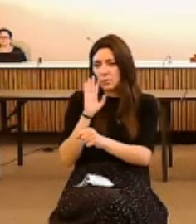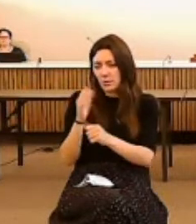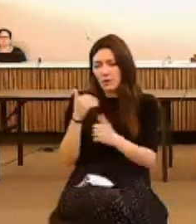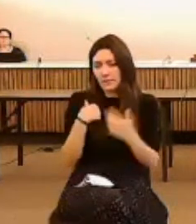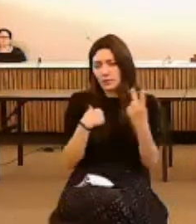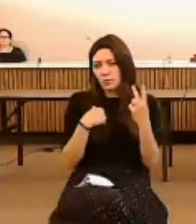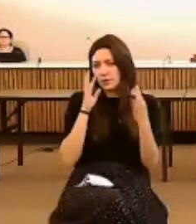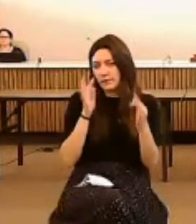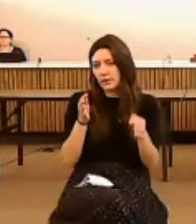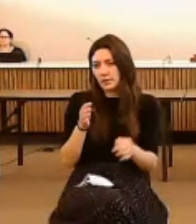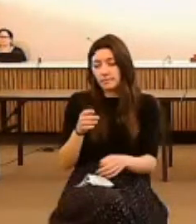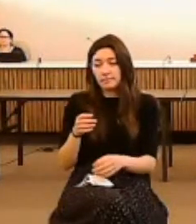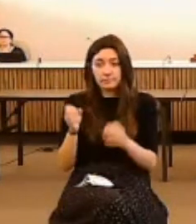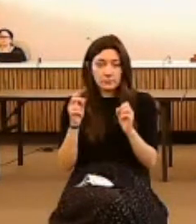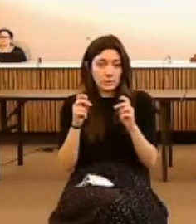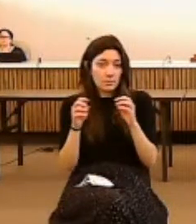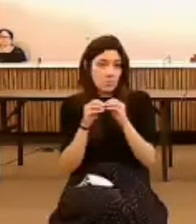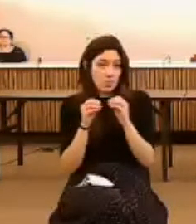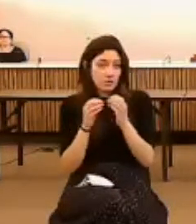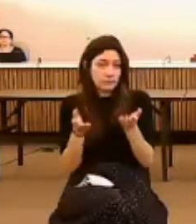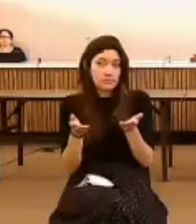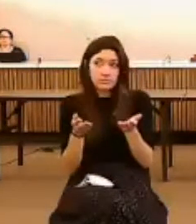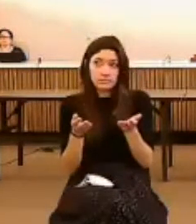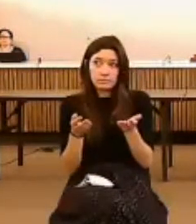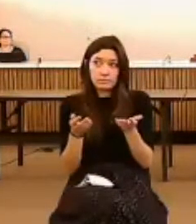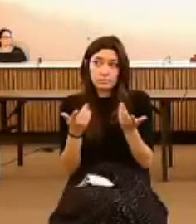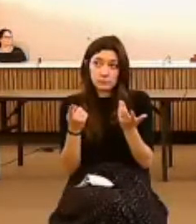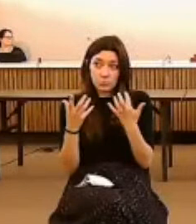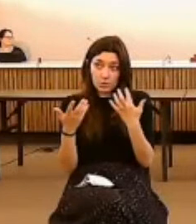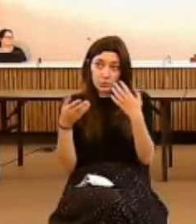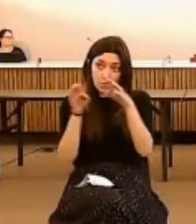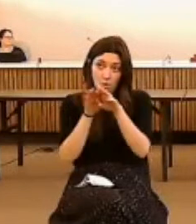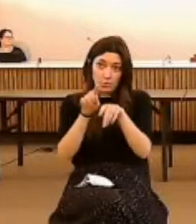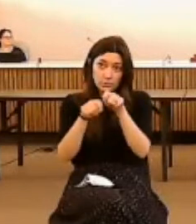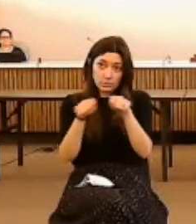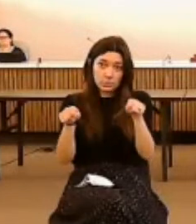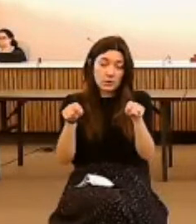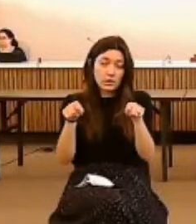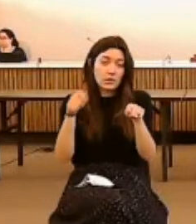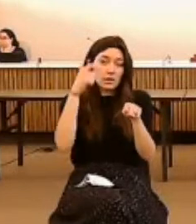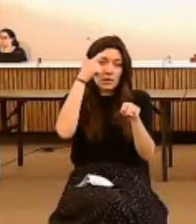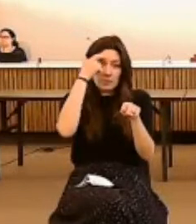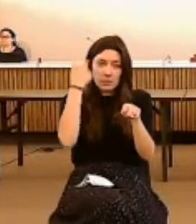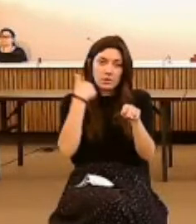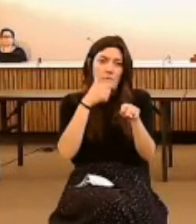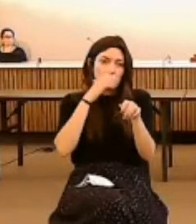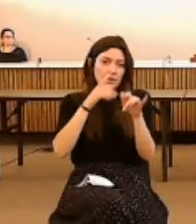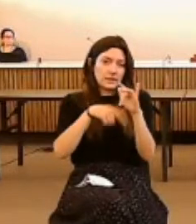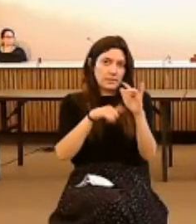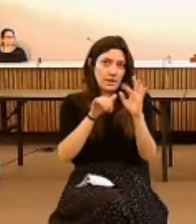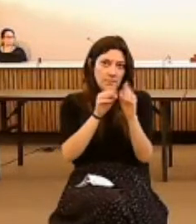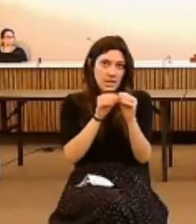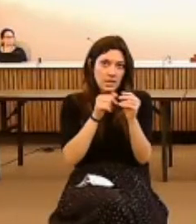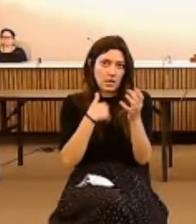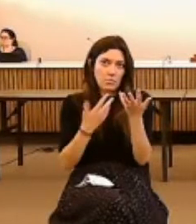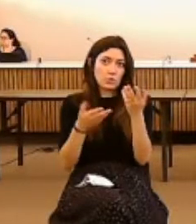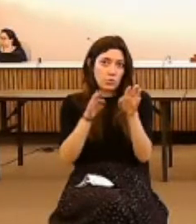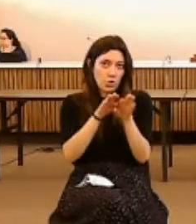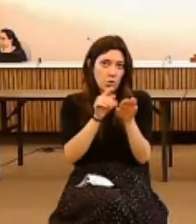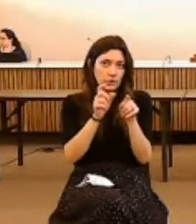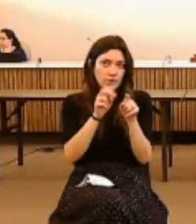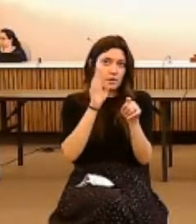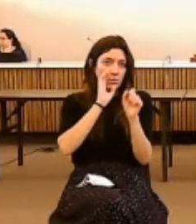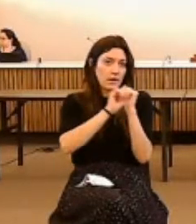Anything else? Do you want to close, Don, because we're going to essentially skip a meeting? Should I close out and we'll